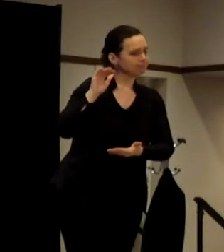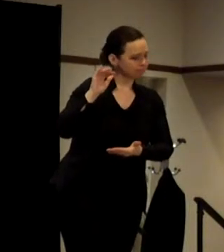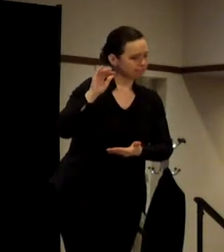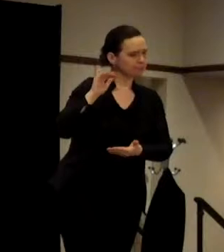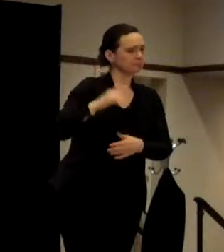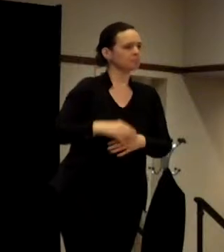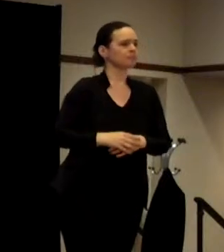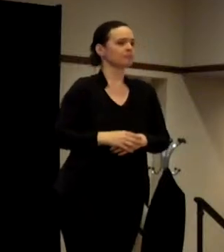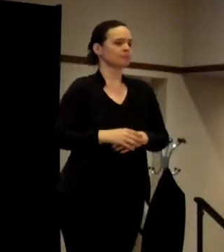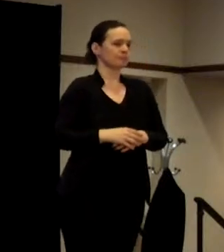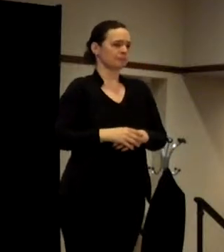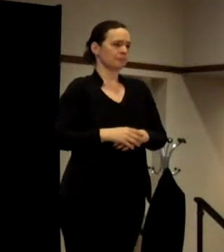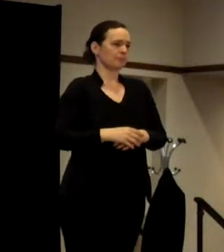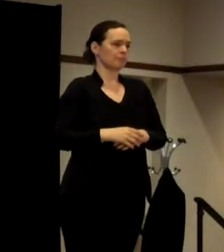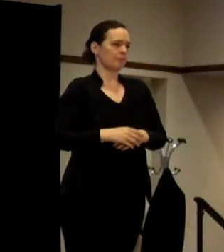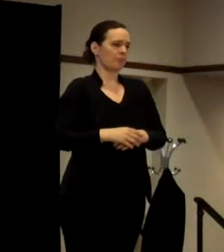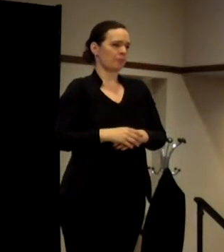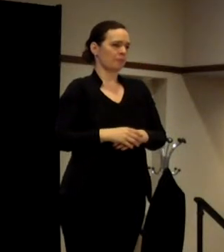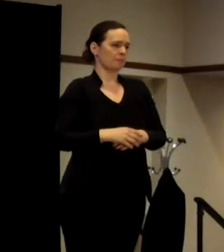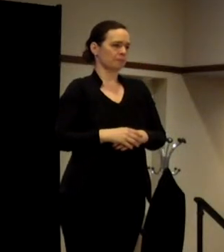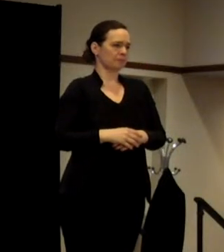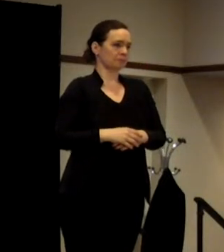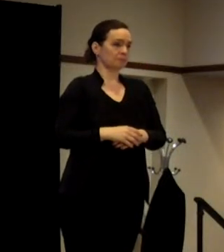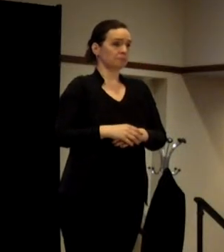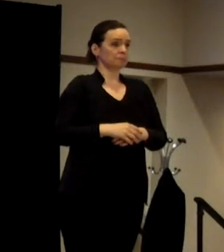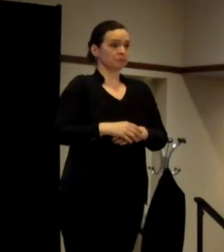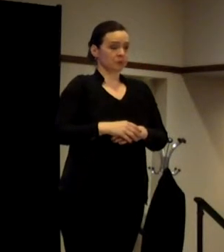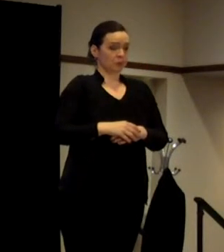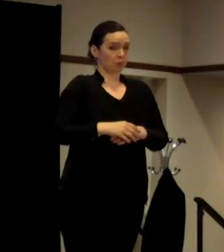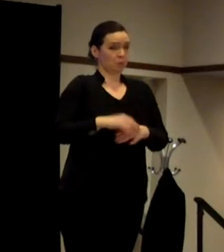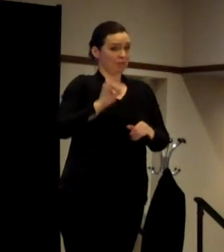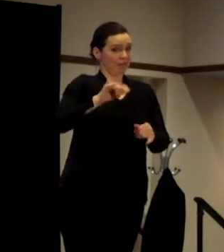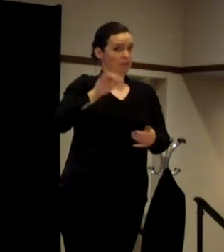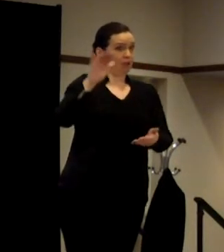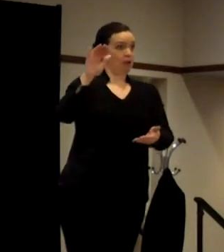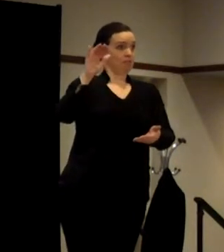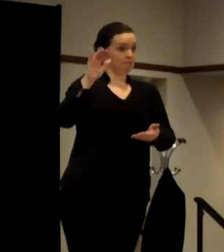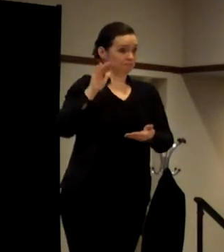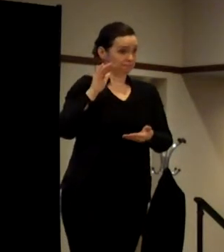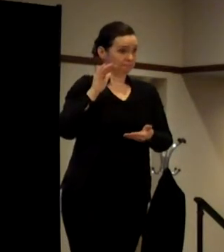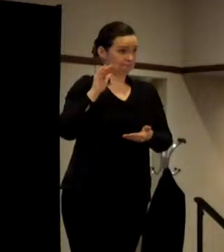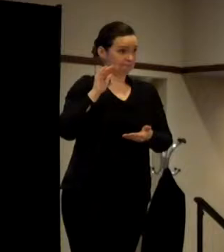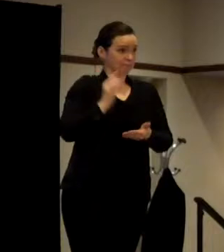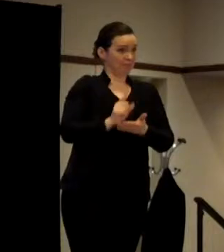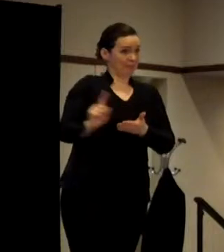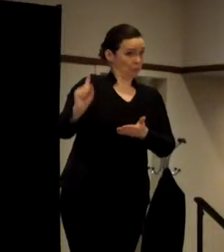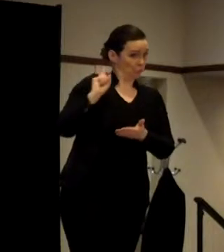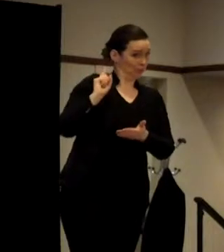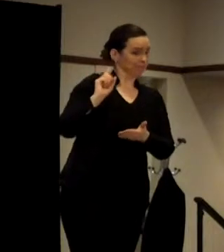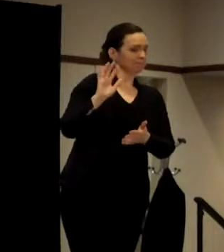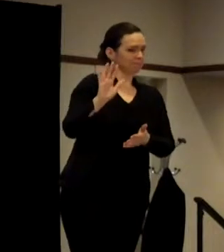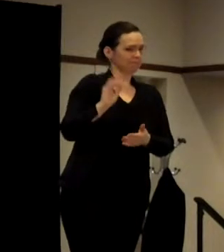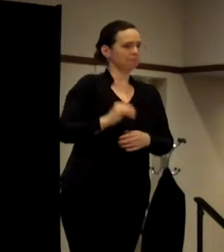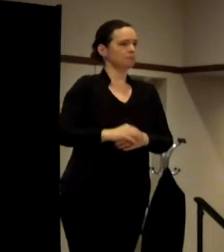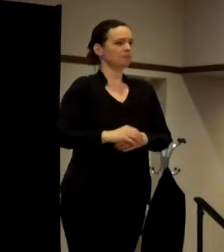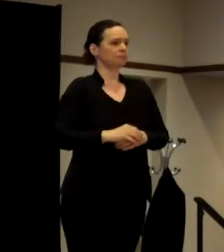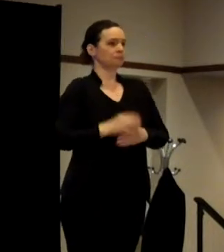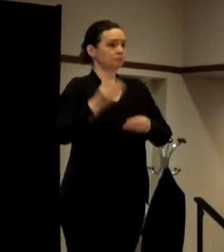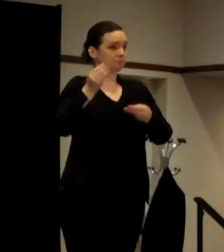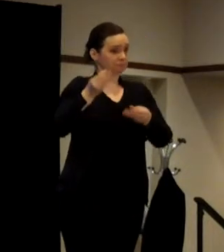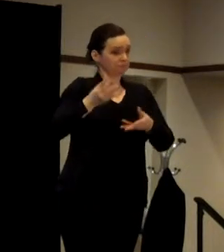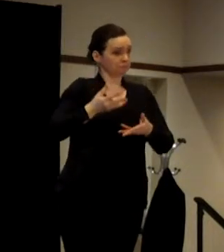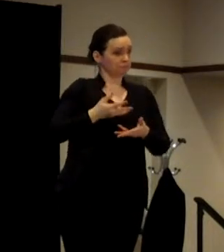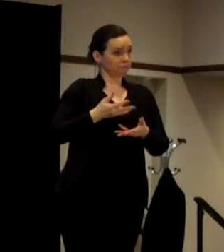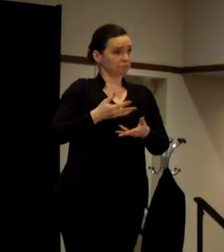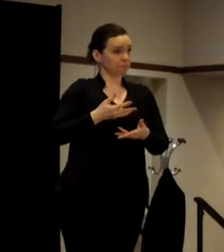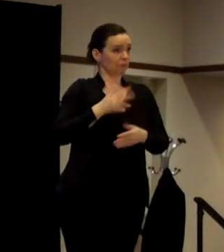it's working on vaccine supply now is, and again, this worked last week too, we got notice of